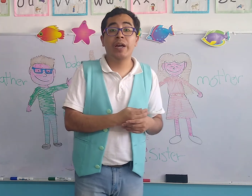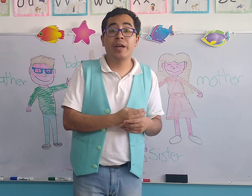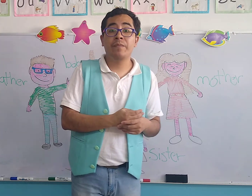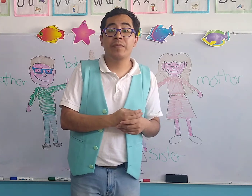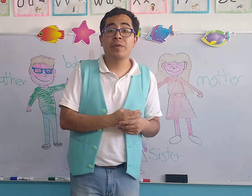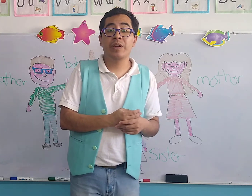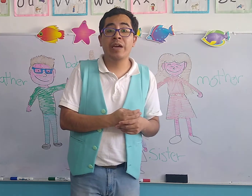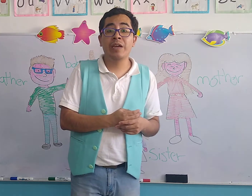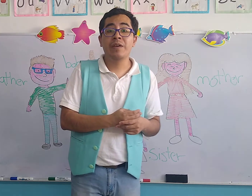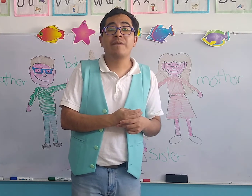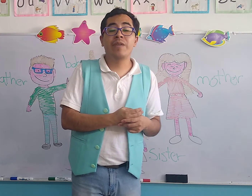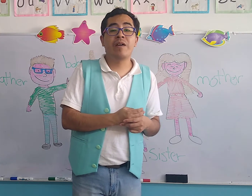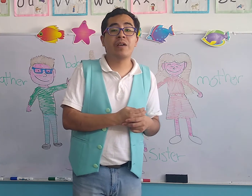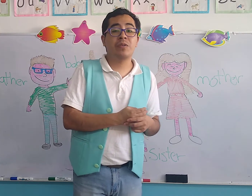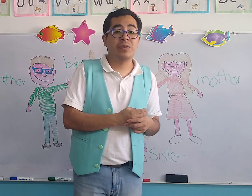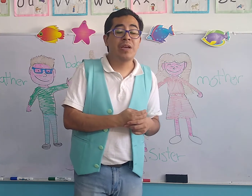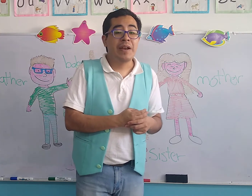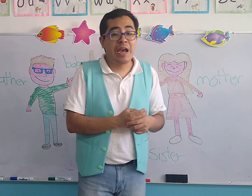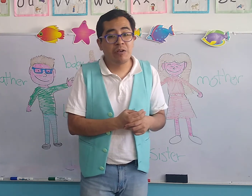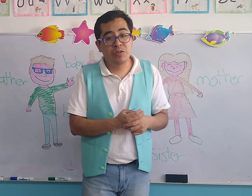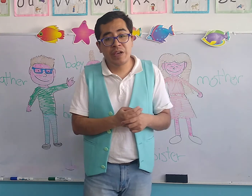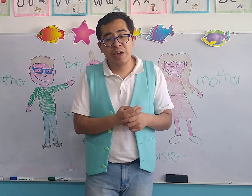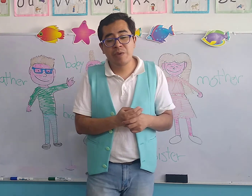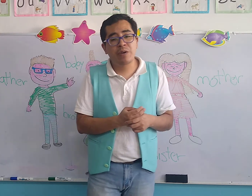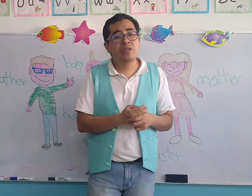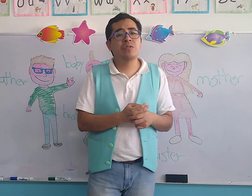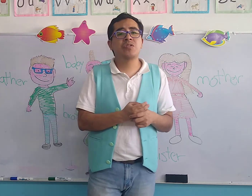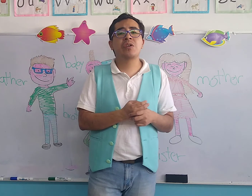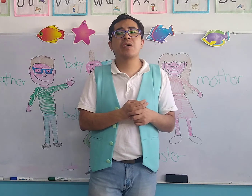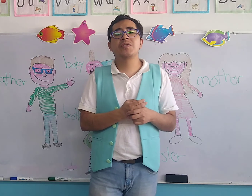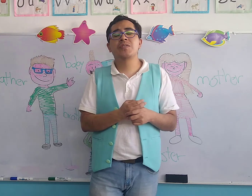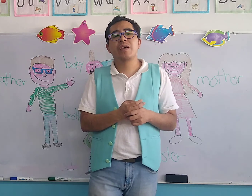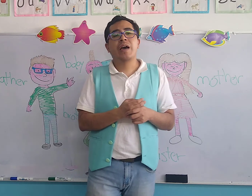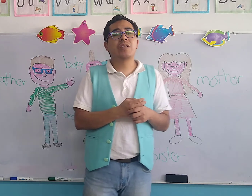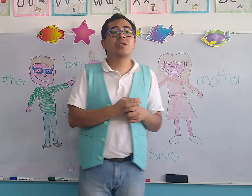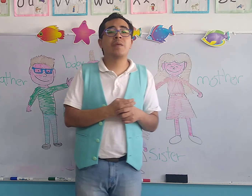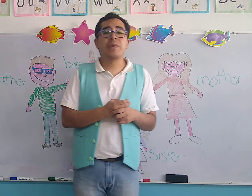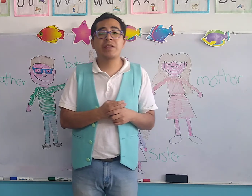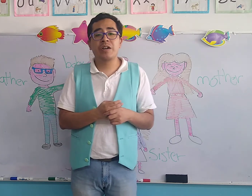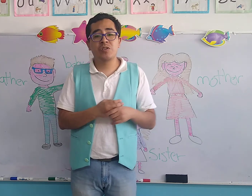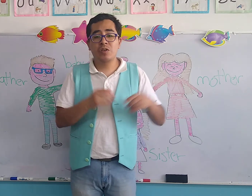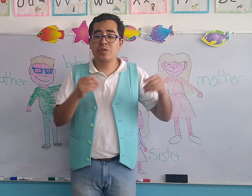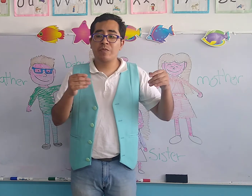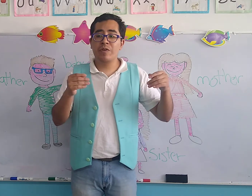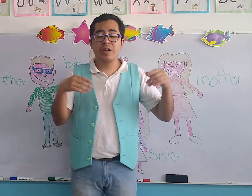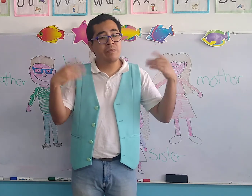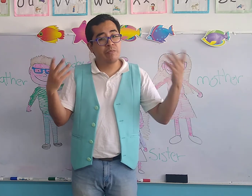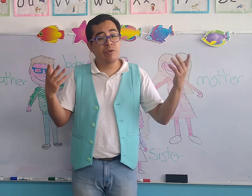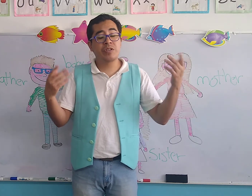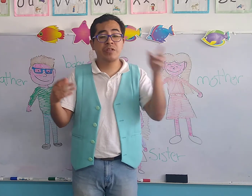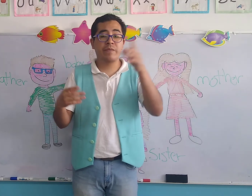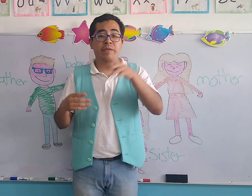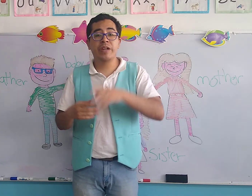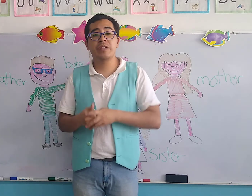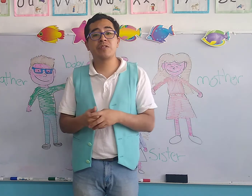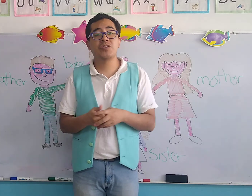cuchara, okay? Very good. Now, today we're going to discuss a topic that is also very important and very